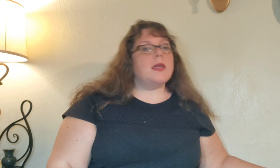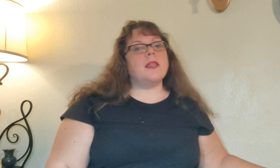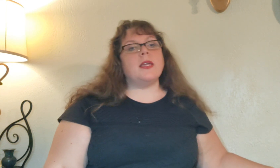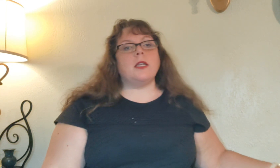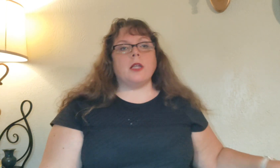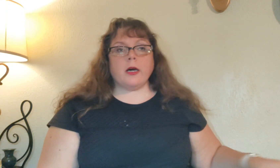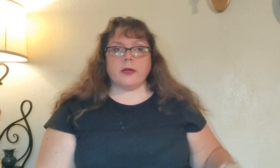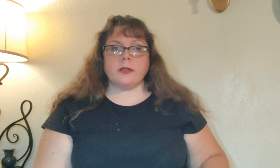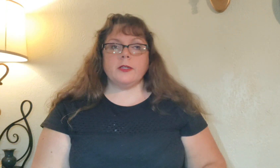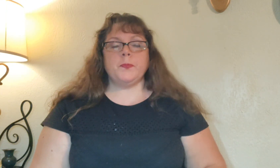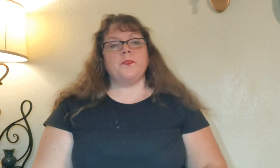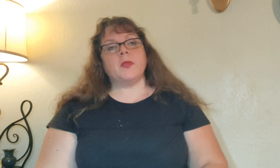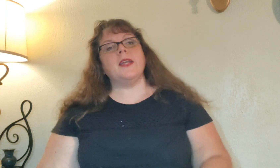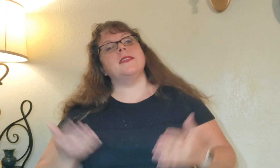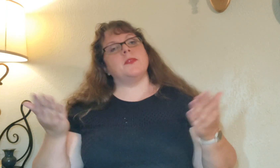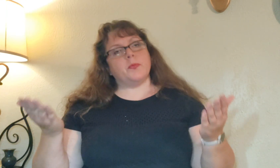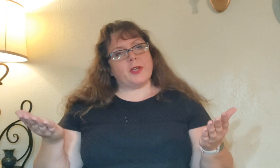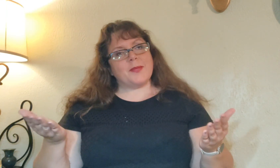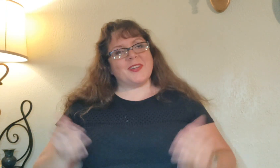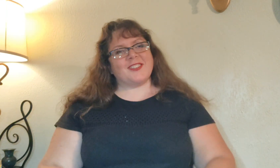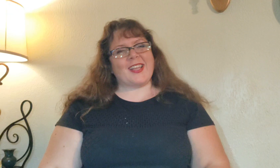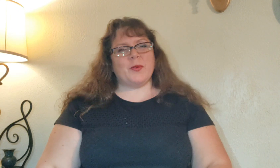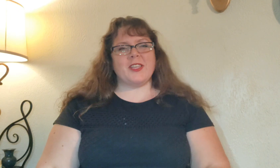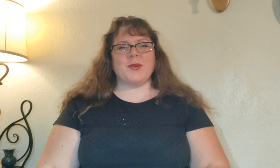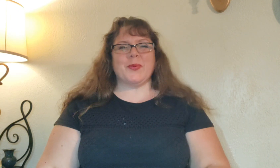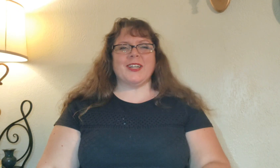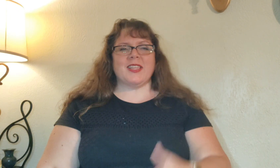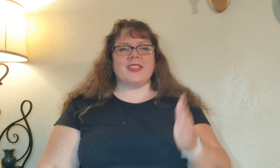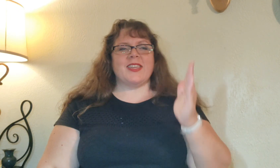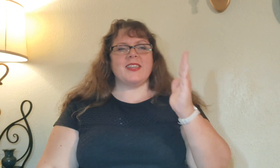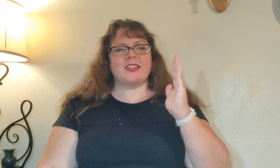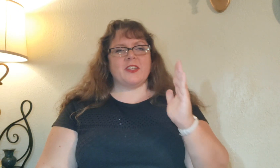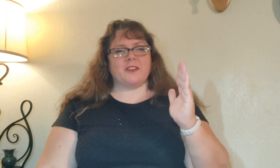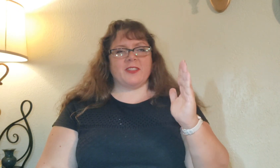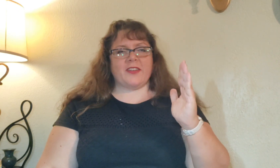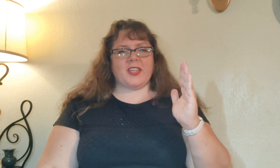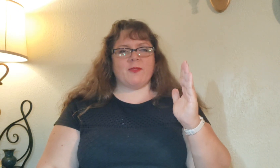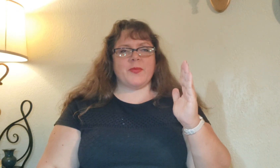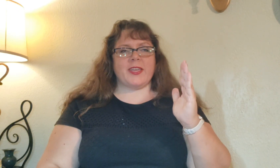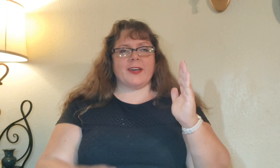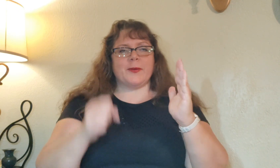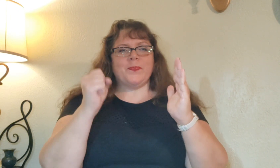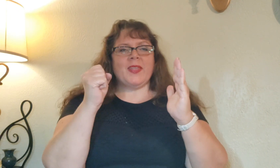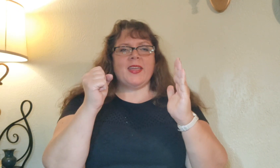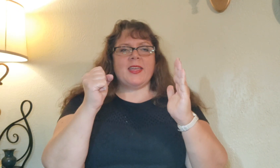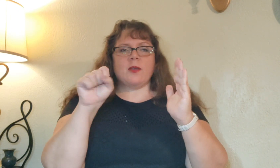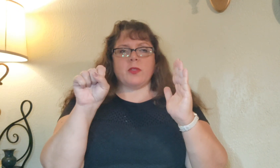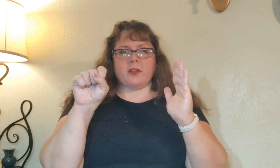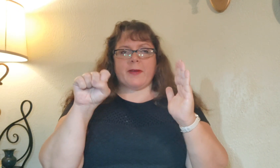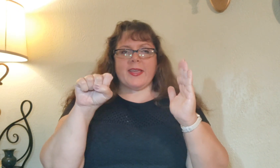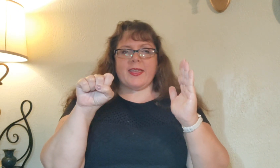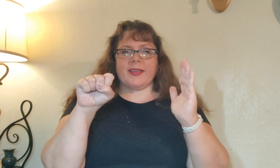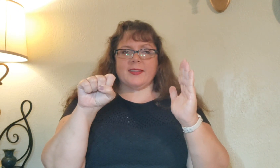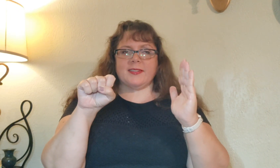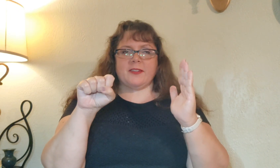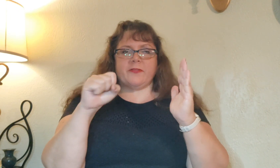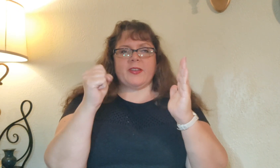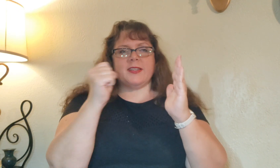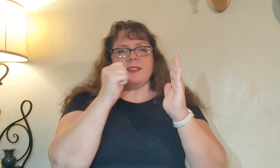And then knock is pretty much like what you would probably think. Your left hand would be up with your right hand in a fist,